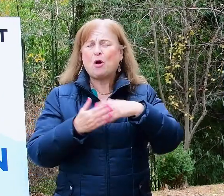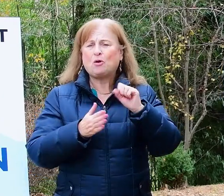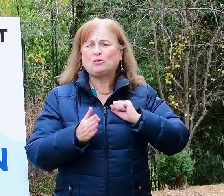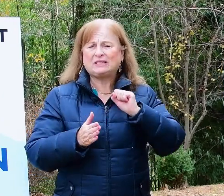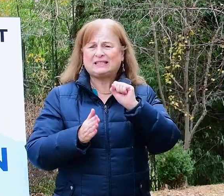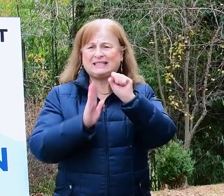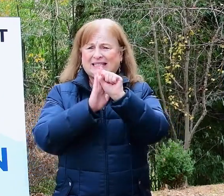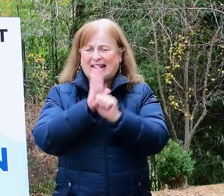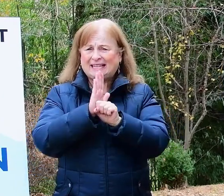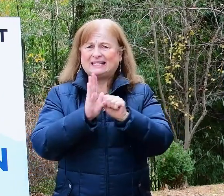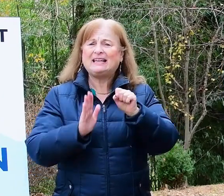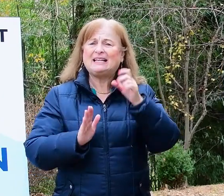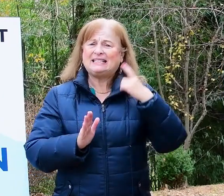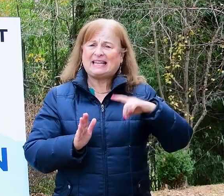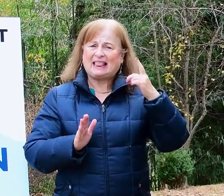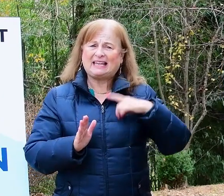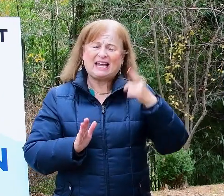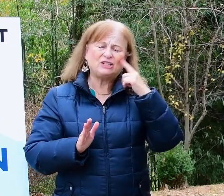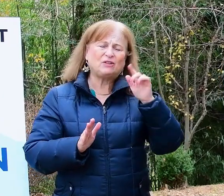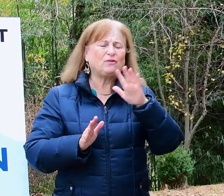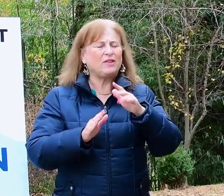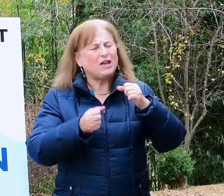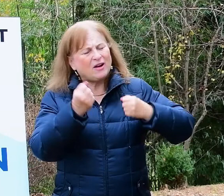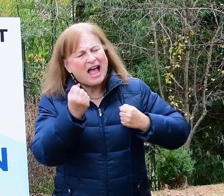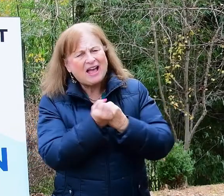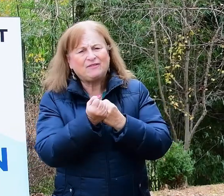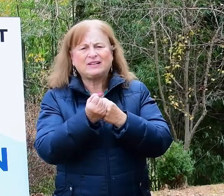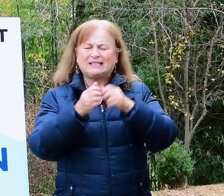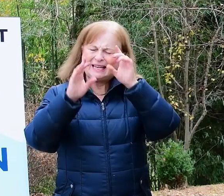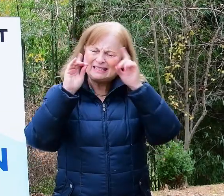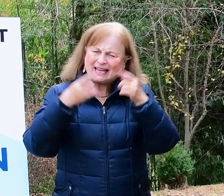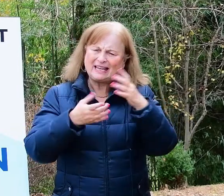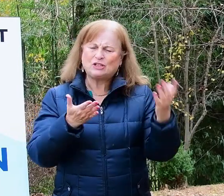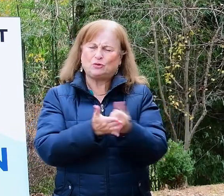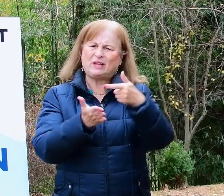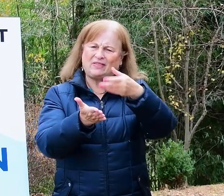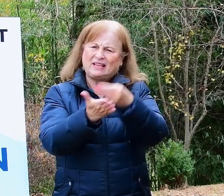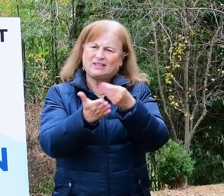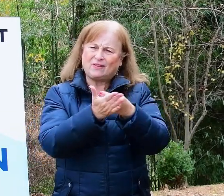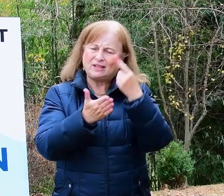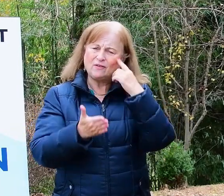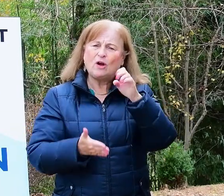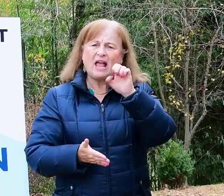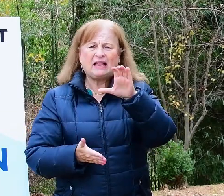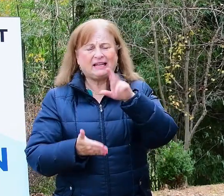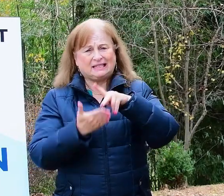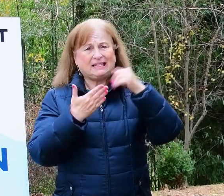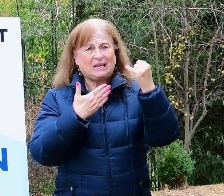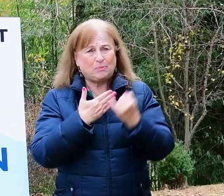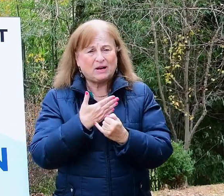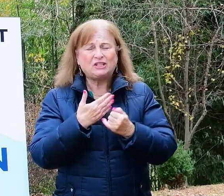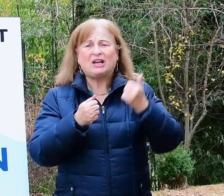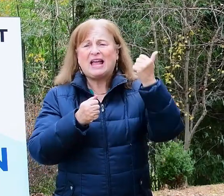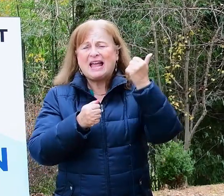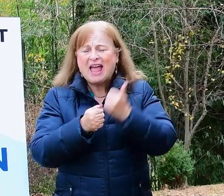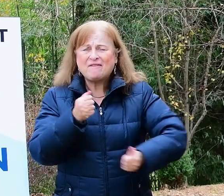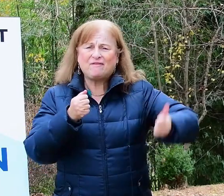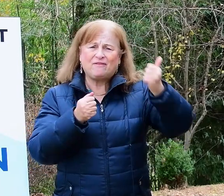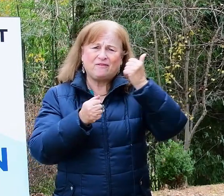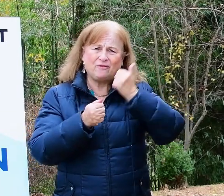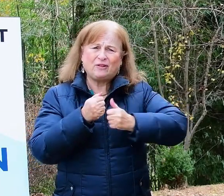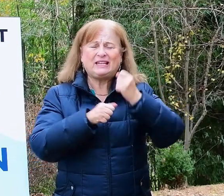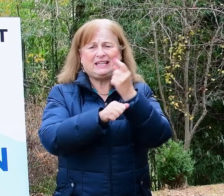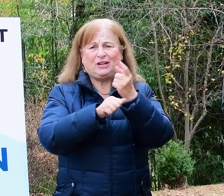their advocacy and dedication in securing this funding for Ellicott City projects each and